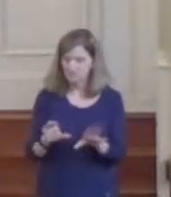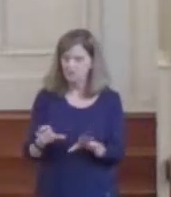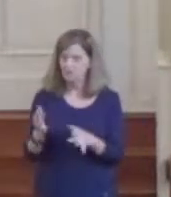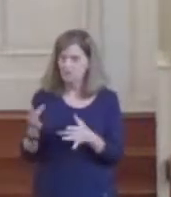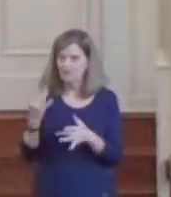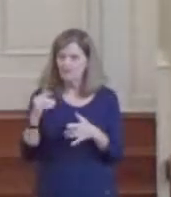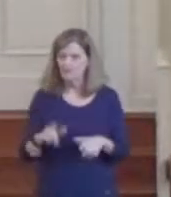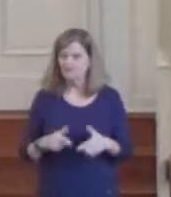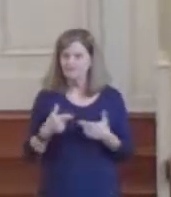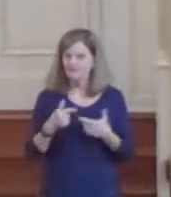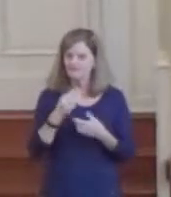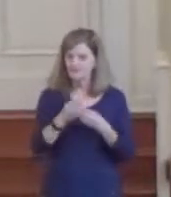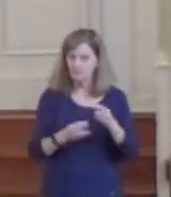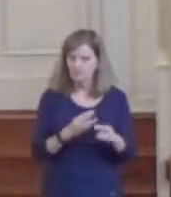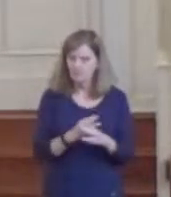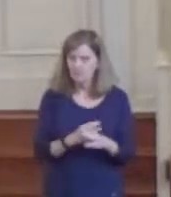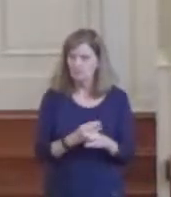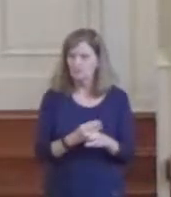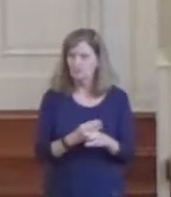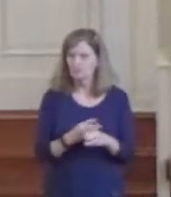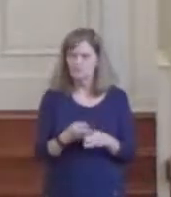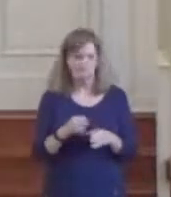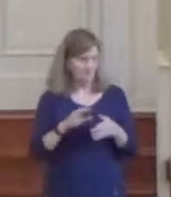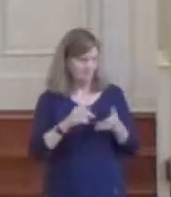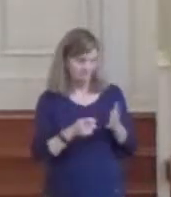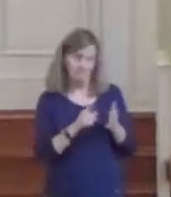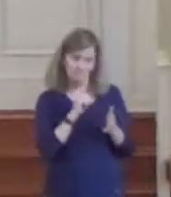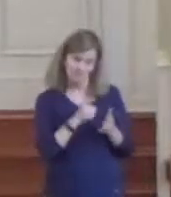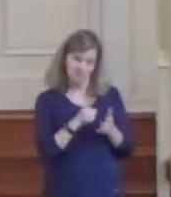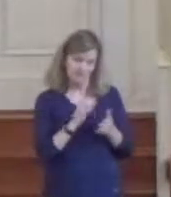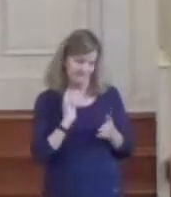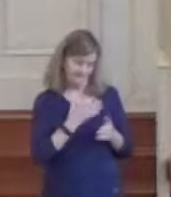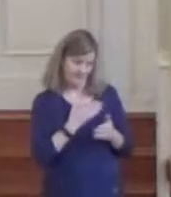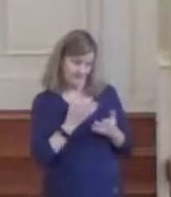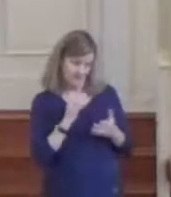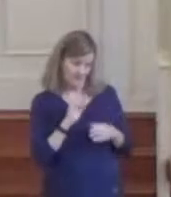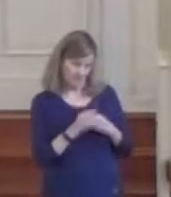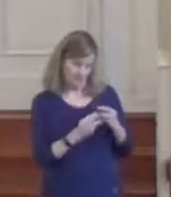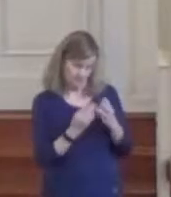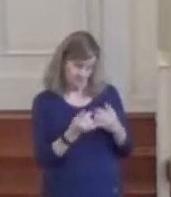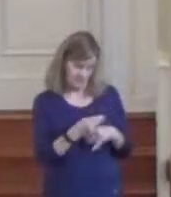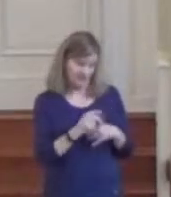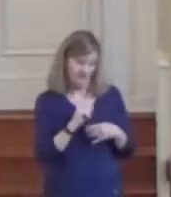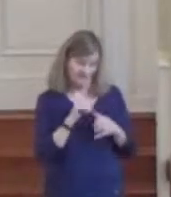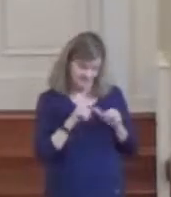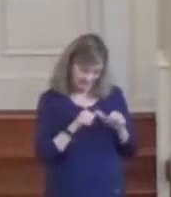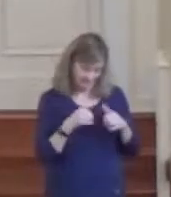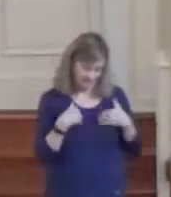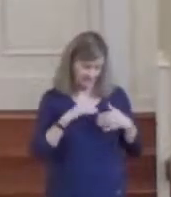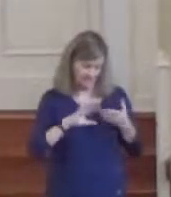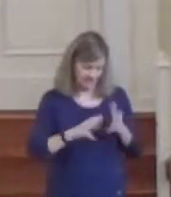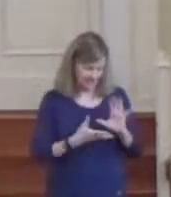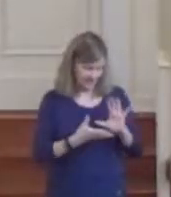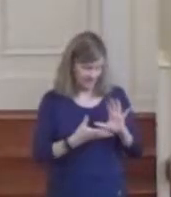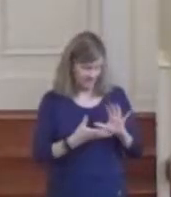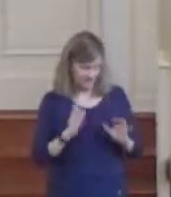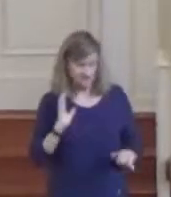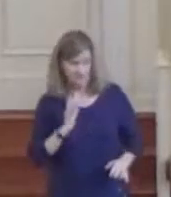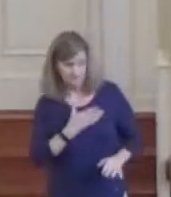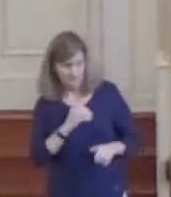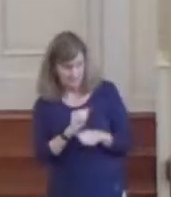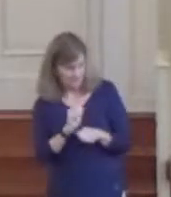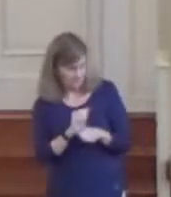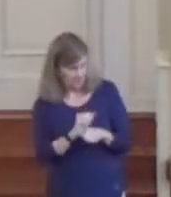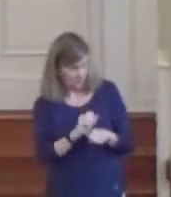live in a world where chaos still abounds. And we have to remember that our job as Christians, that to be